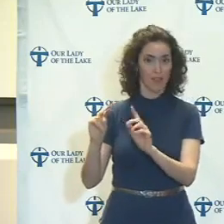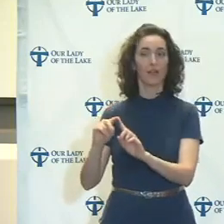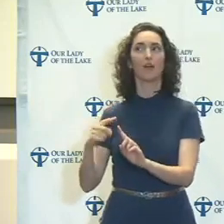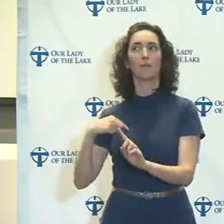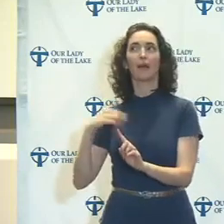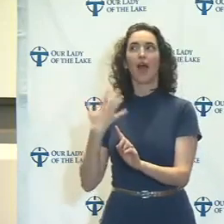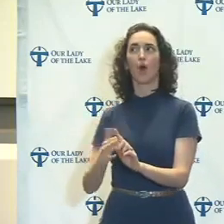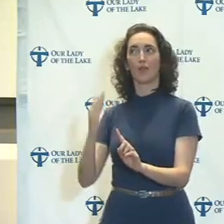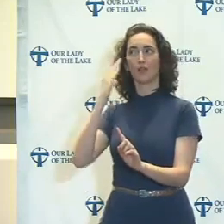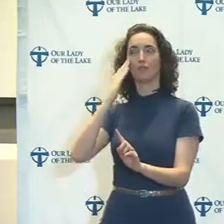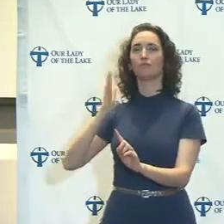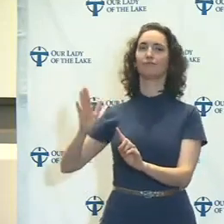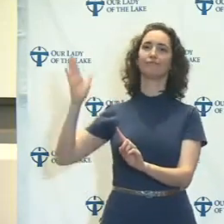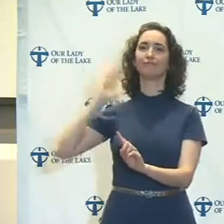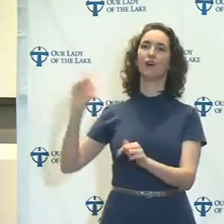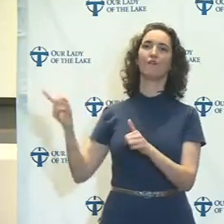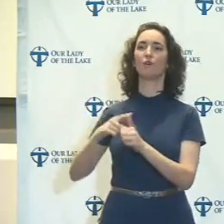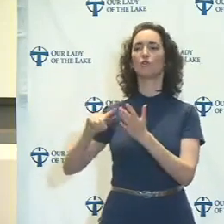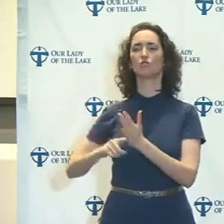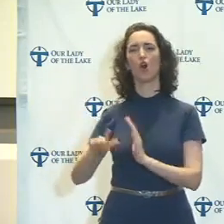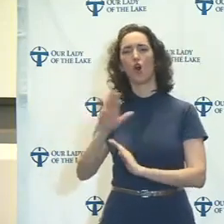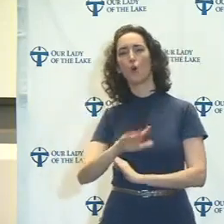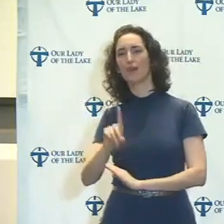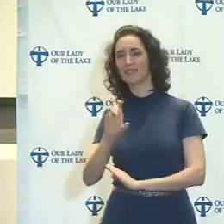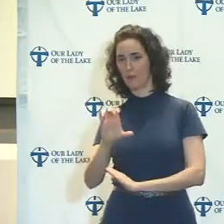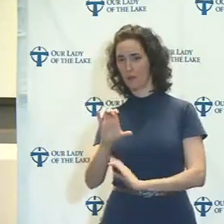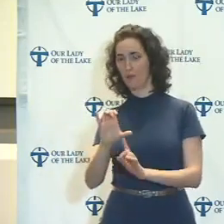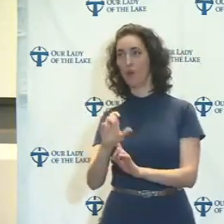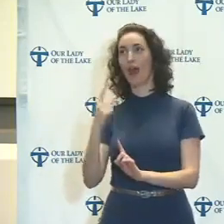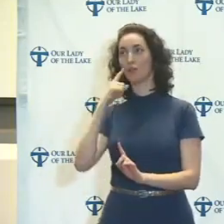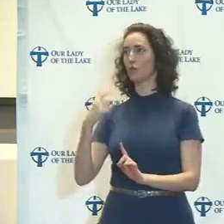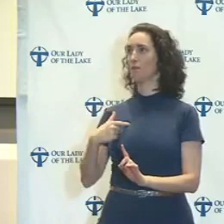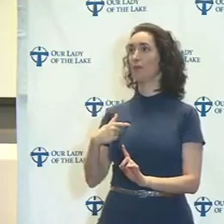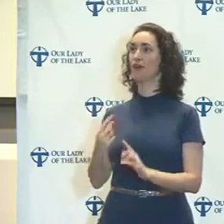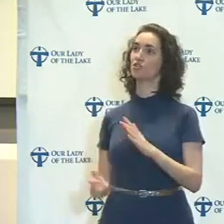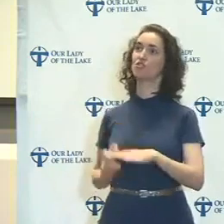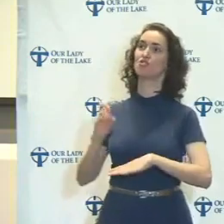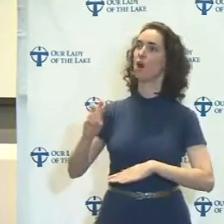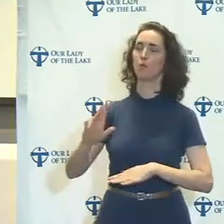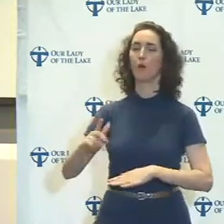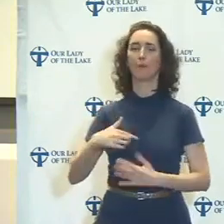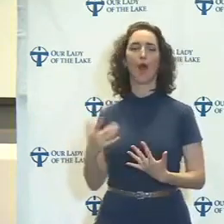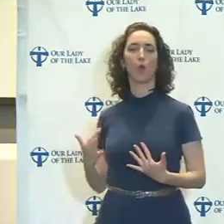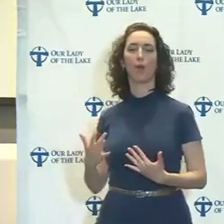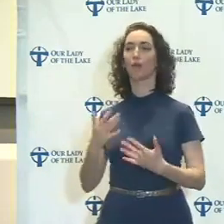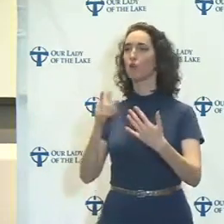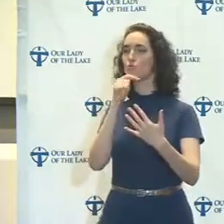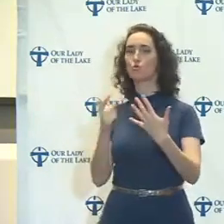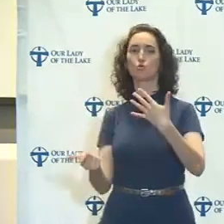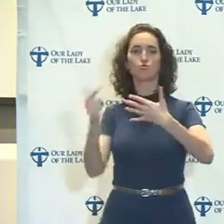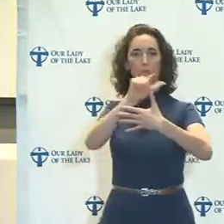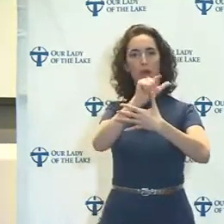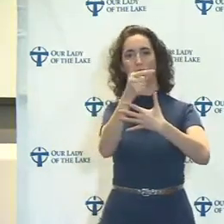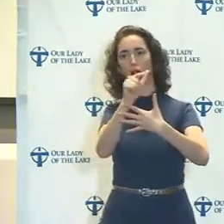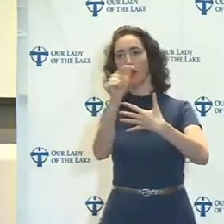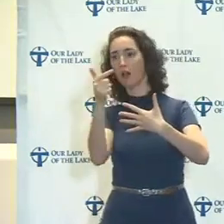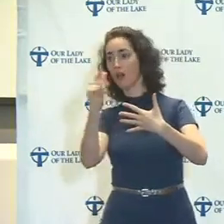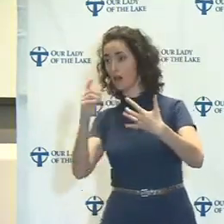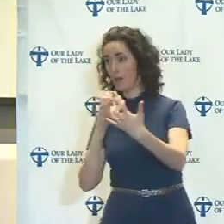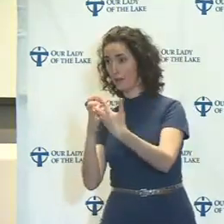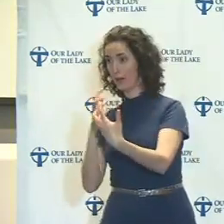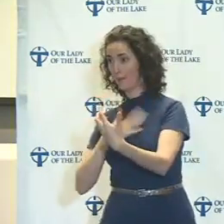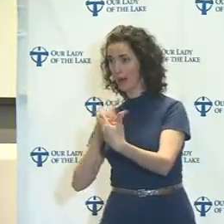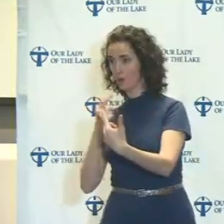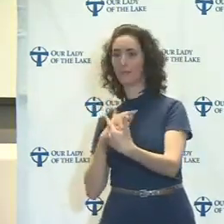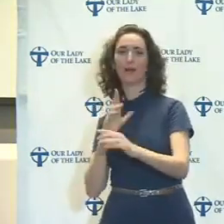started back in December that I was going to wait my turn until my priority group got here, which is